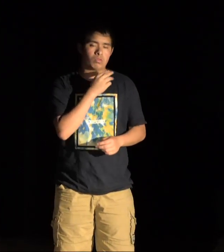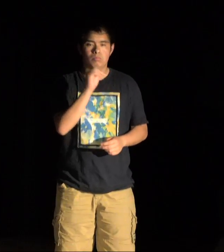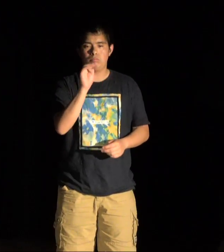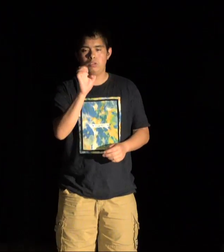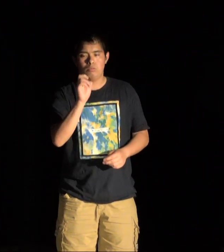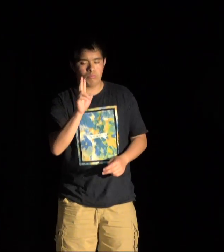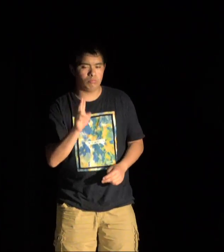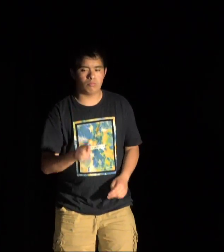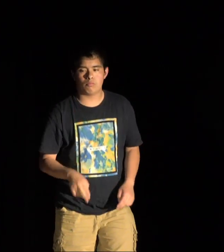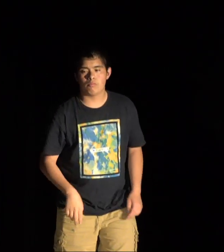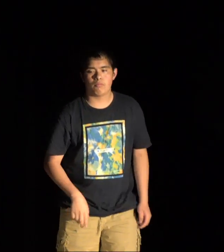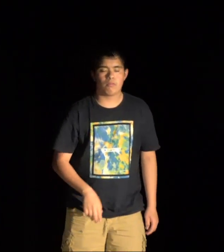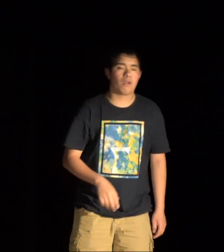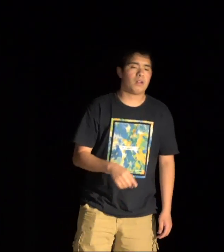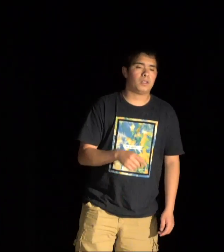The title is Restaurant Menu.